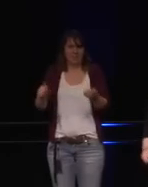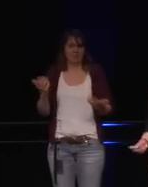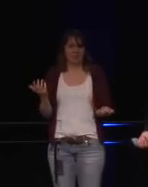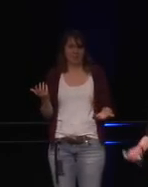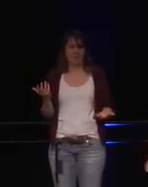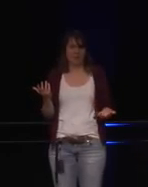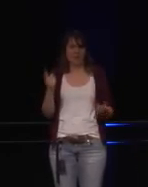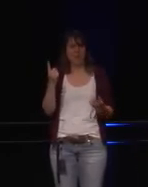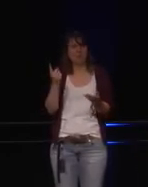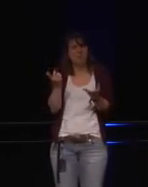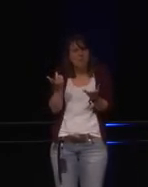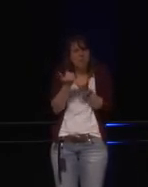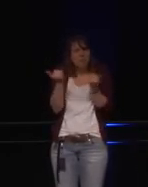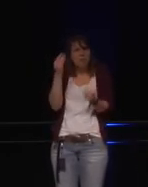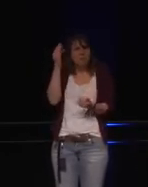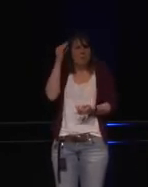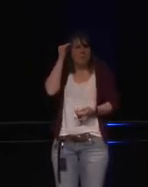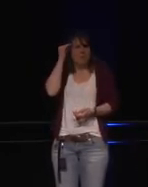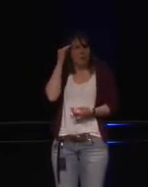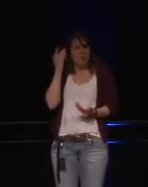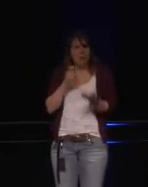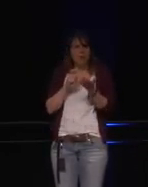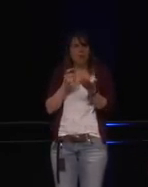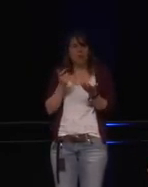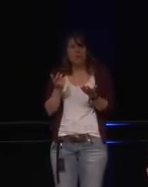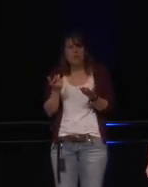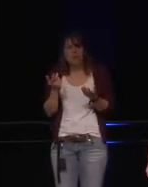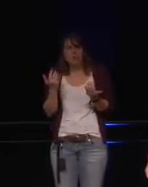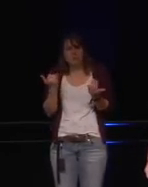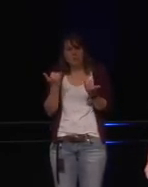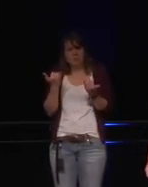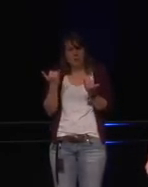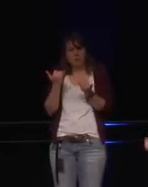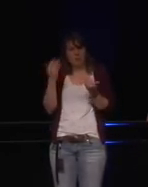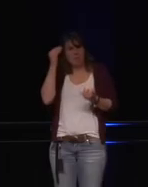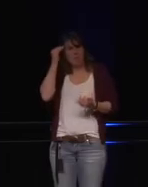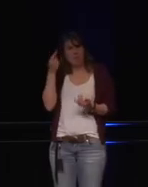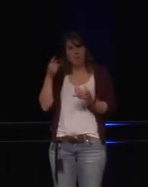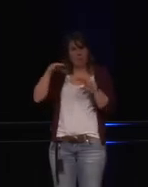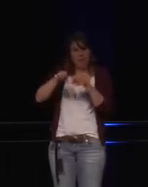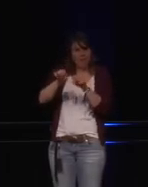even notice about it? Because the students complained that the internet was going so slow.